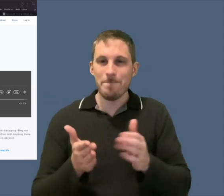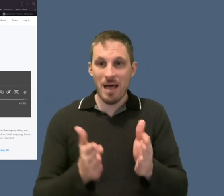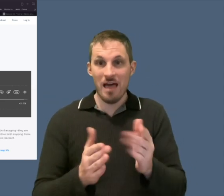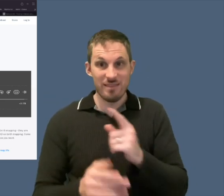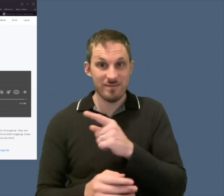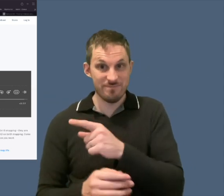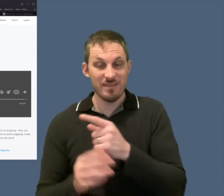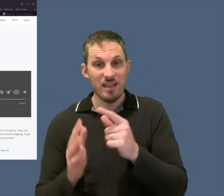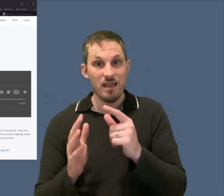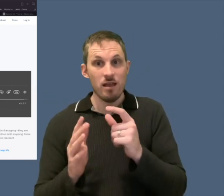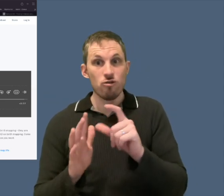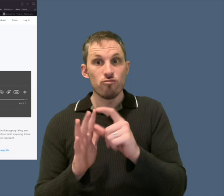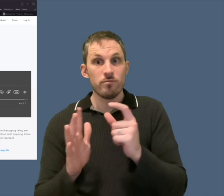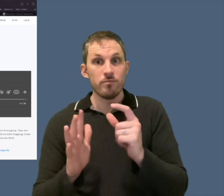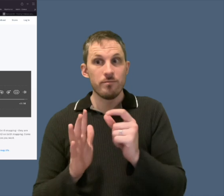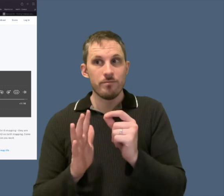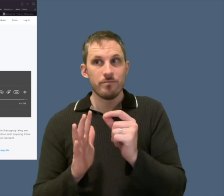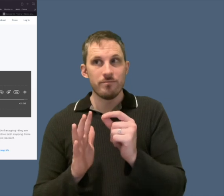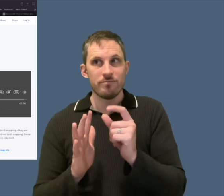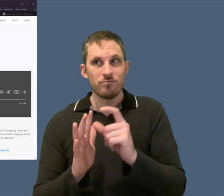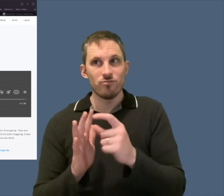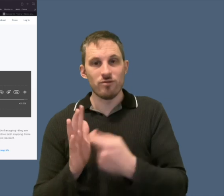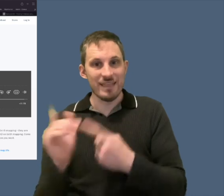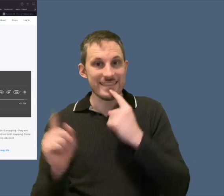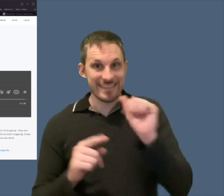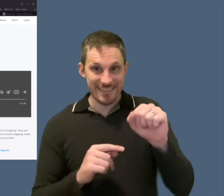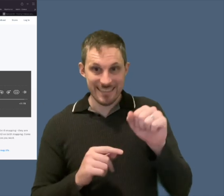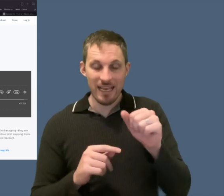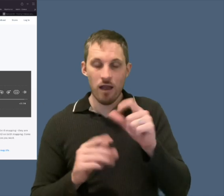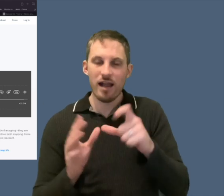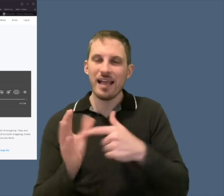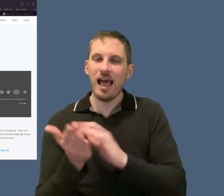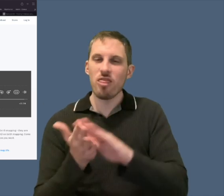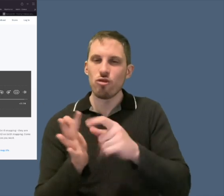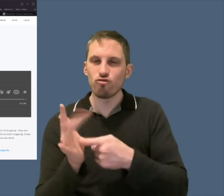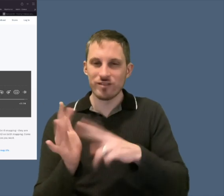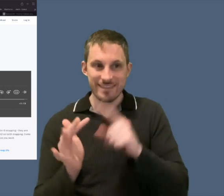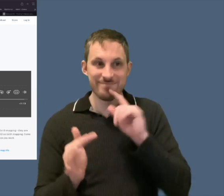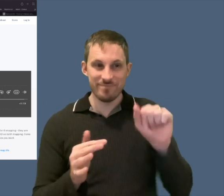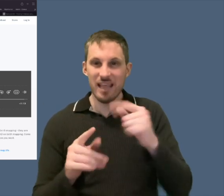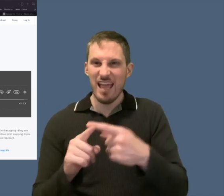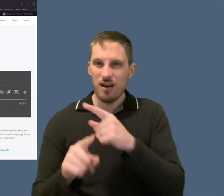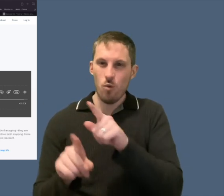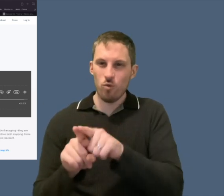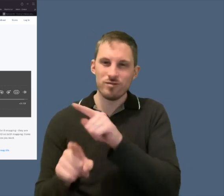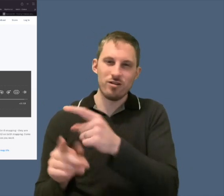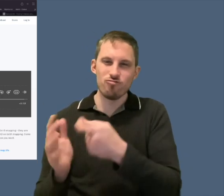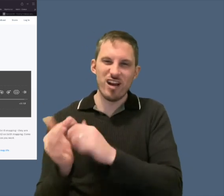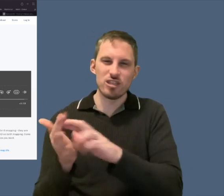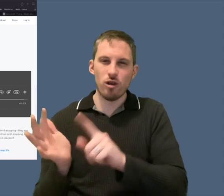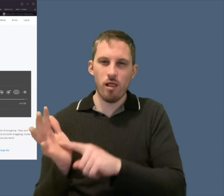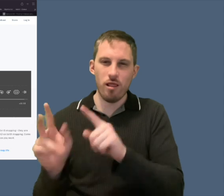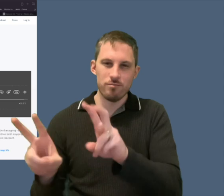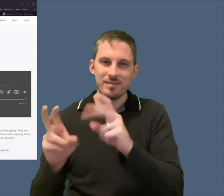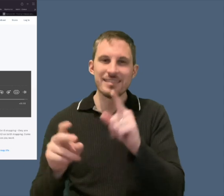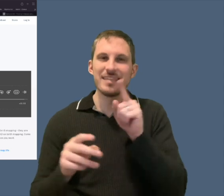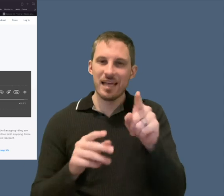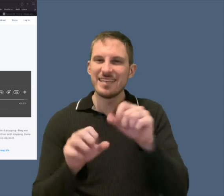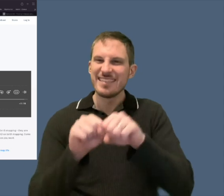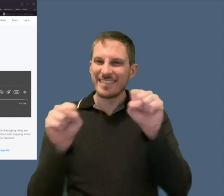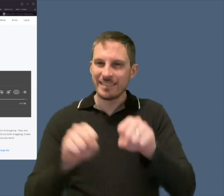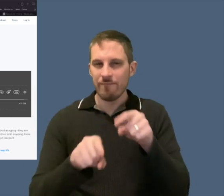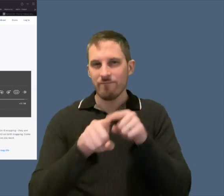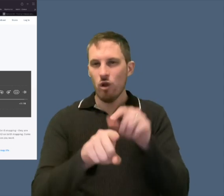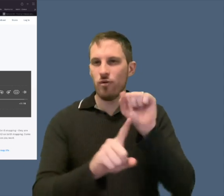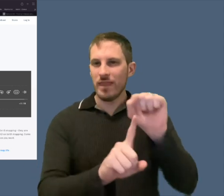system is what we have to work with. And another Rachel Reed quote being, the system is working exactly as it means to.